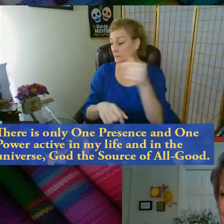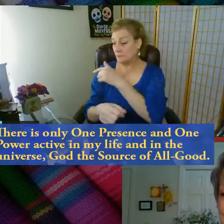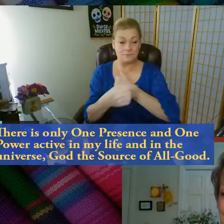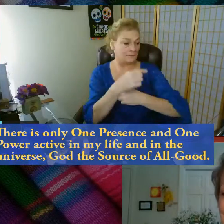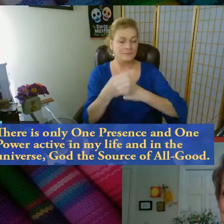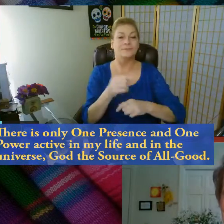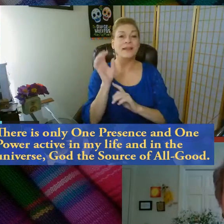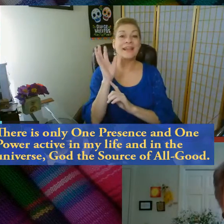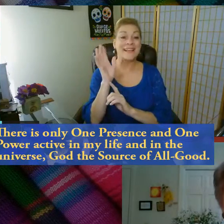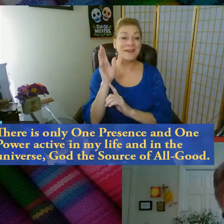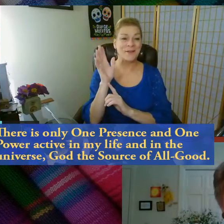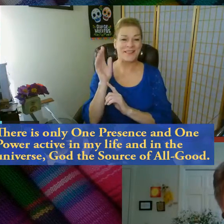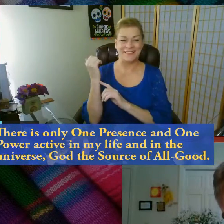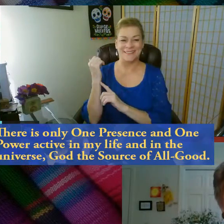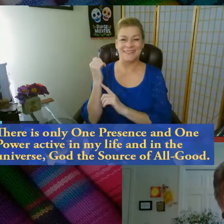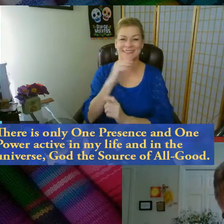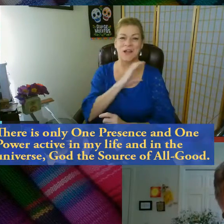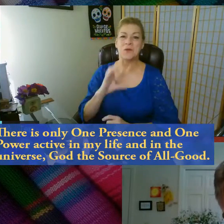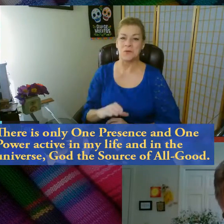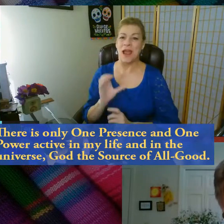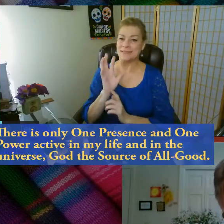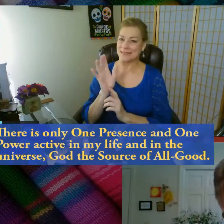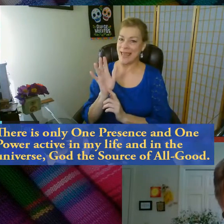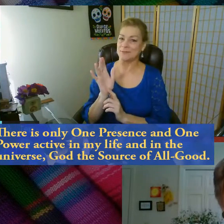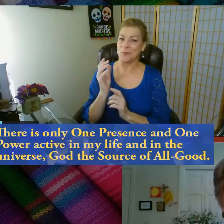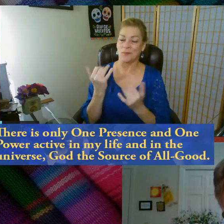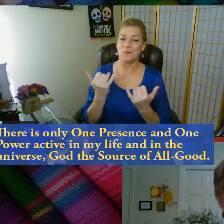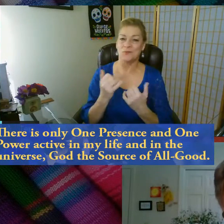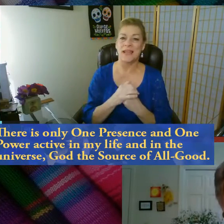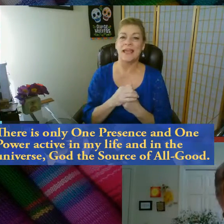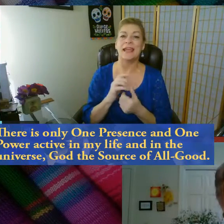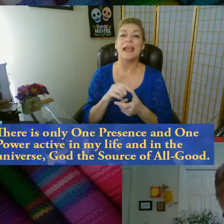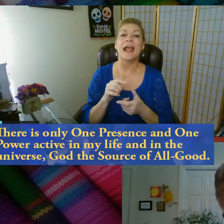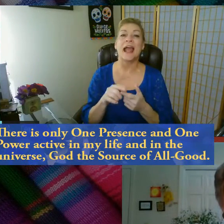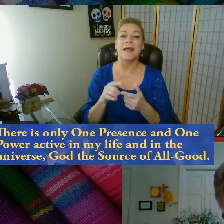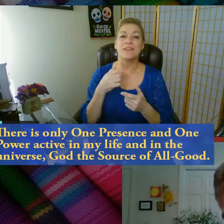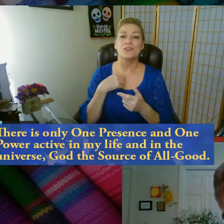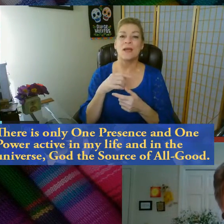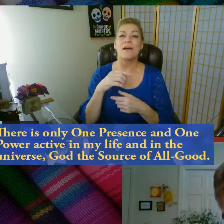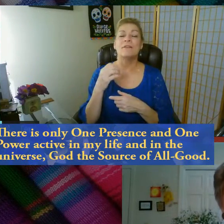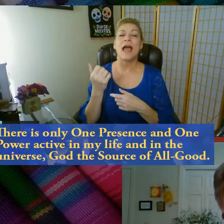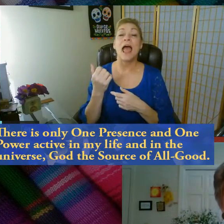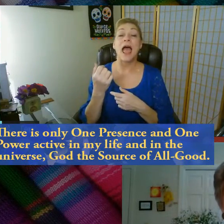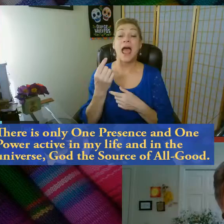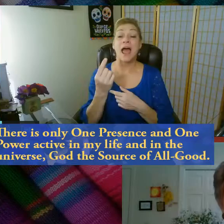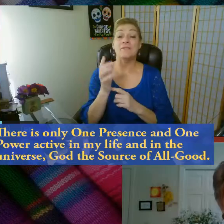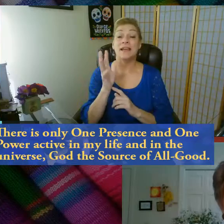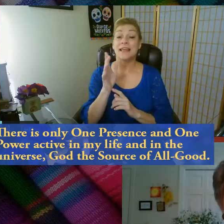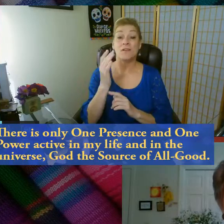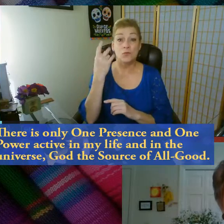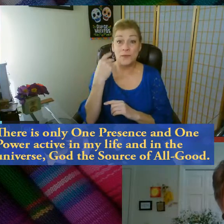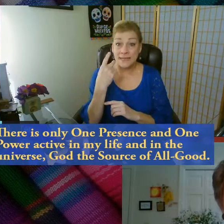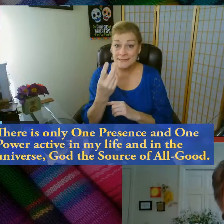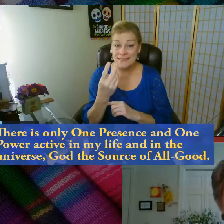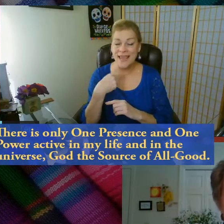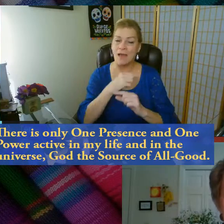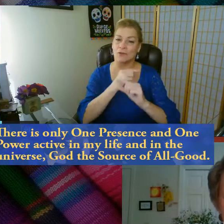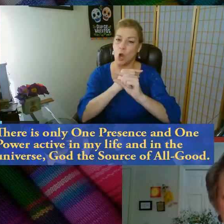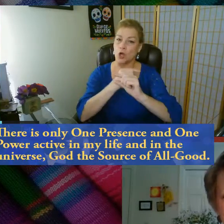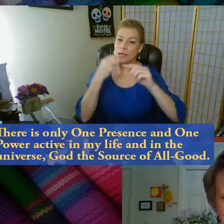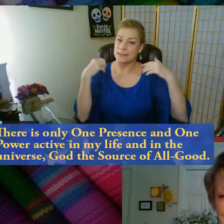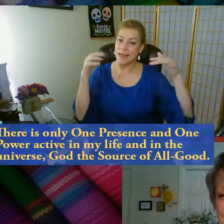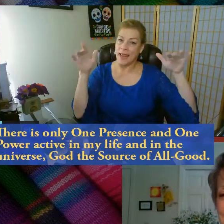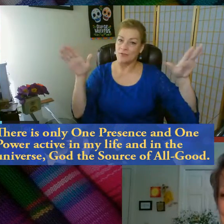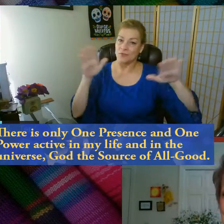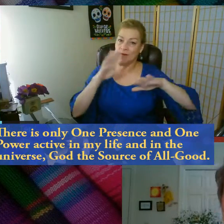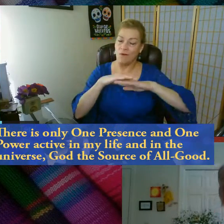one is going to represent the Christ candle for us today. And there's a guardian angel on that candle if you can't see it. So let's affirm together